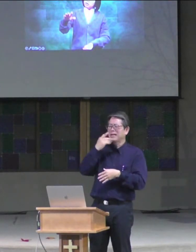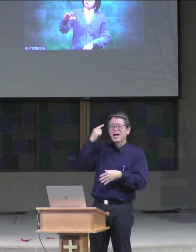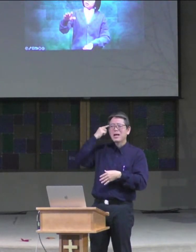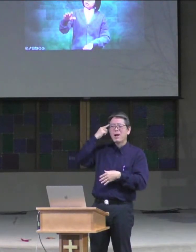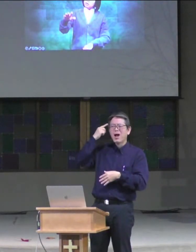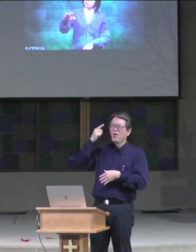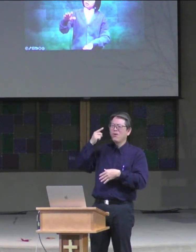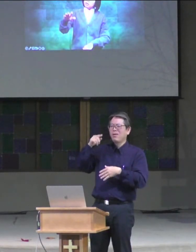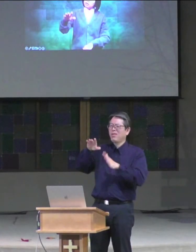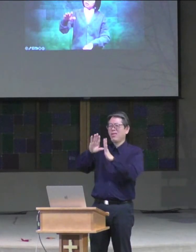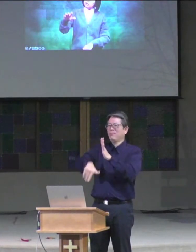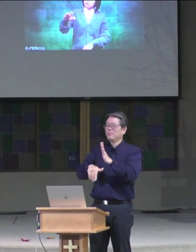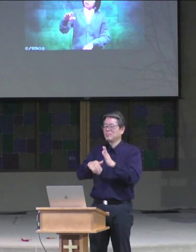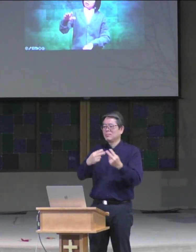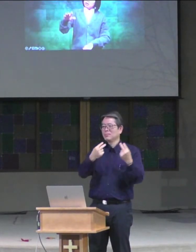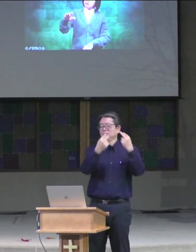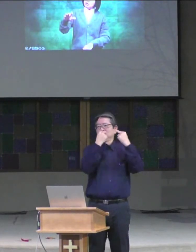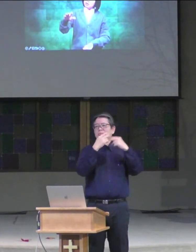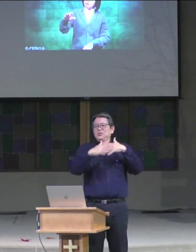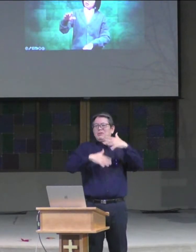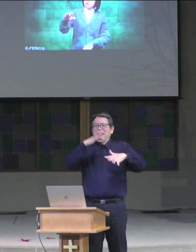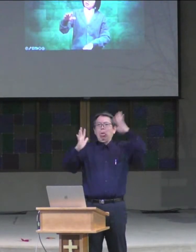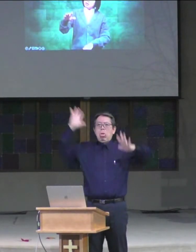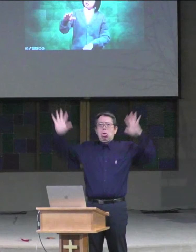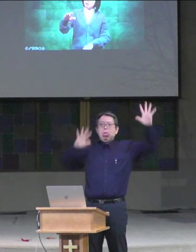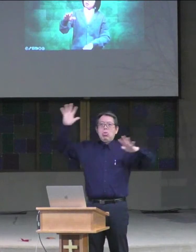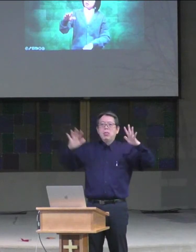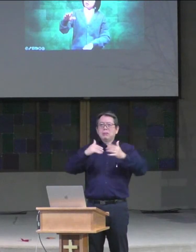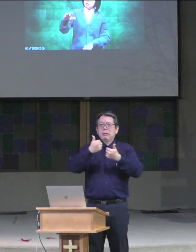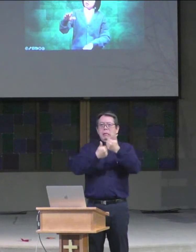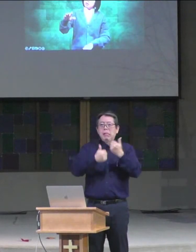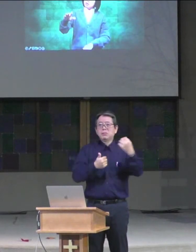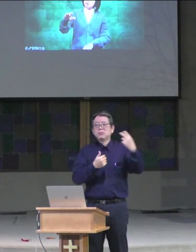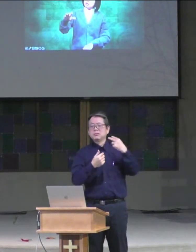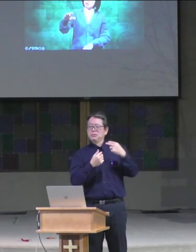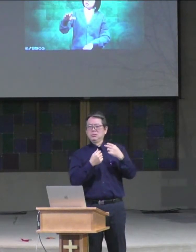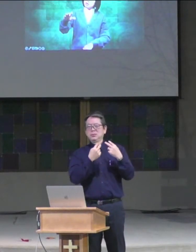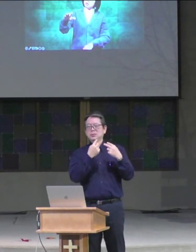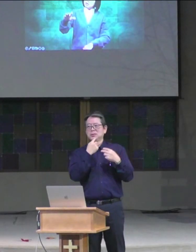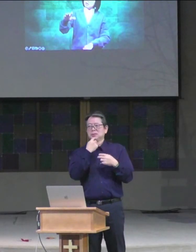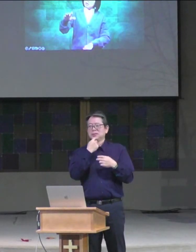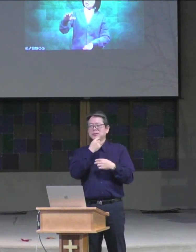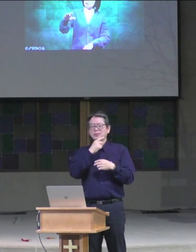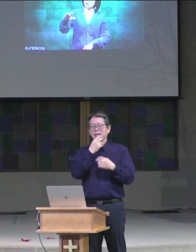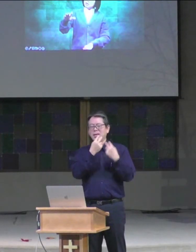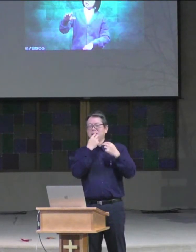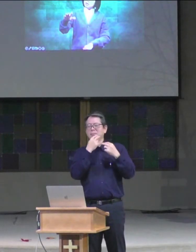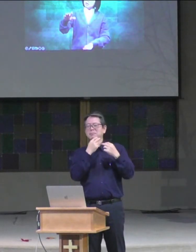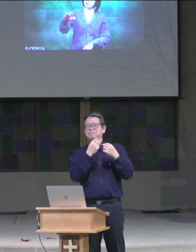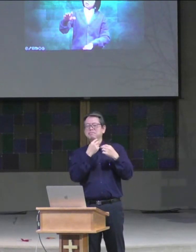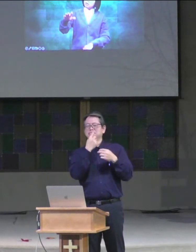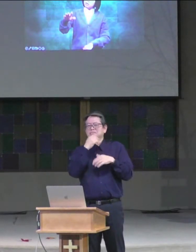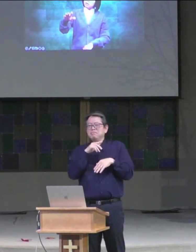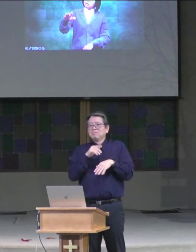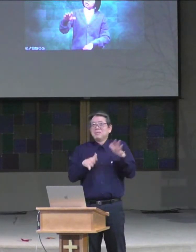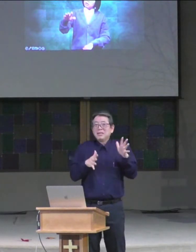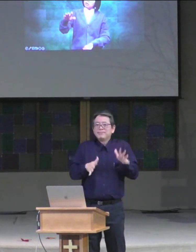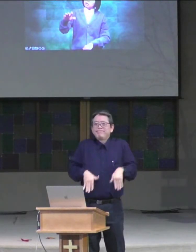a negative thing or a bad language, and people would look at us and they'd say, oh, you're just like monkey talk or whatever, like just